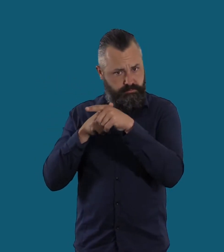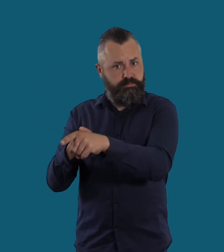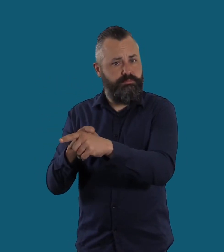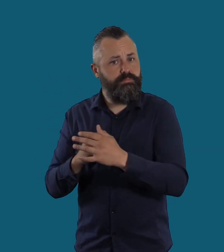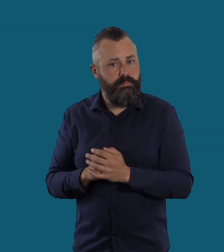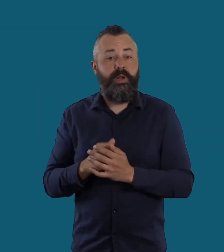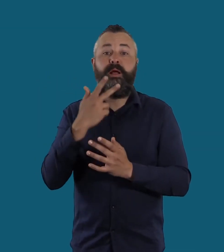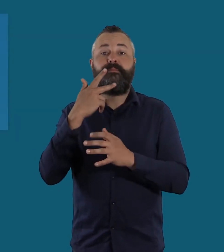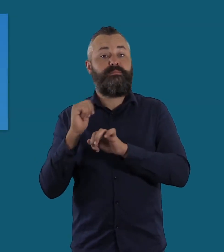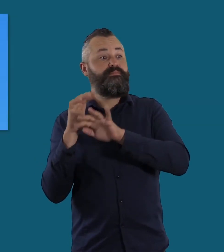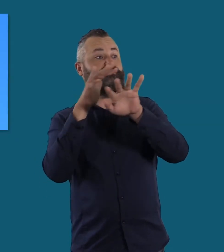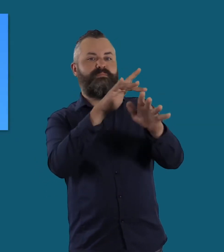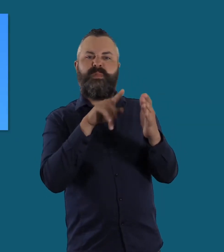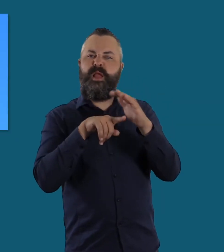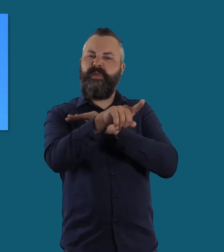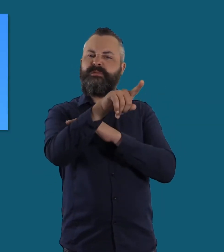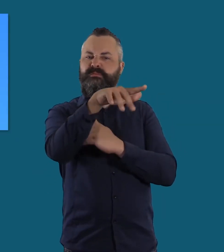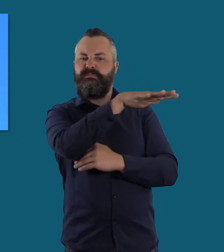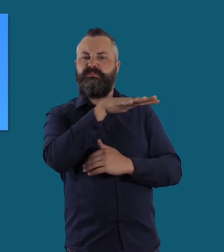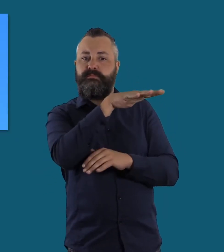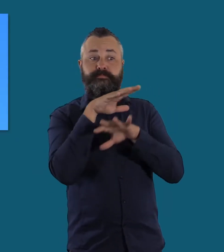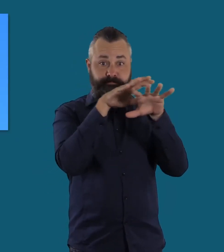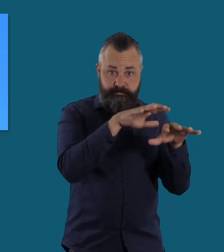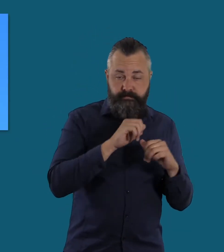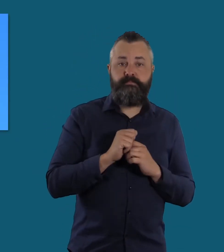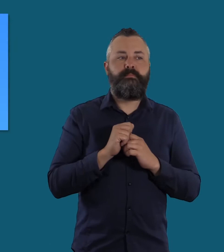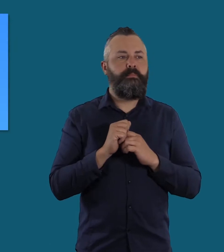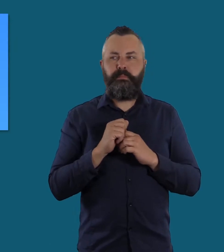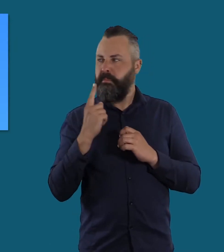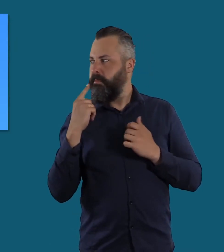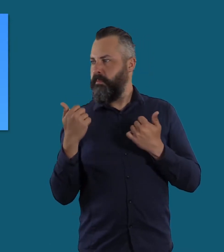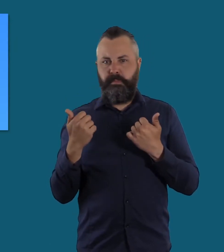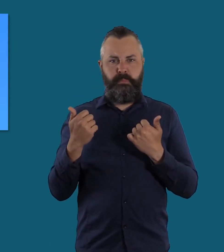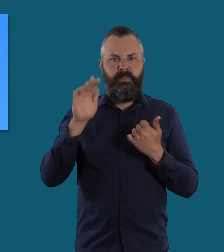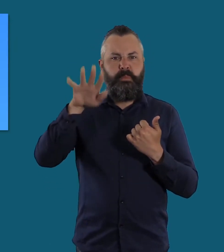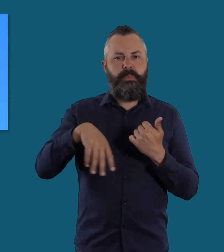You should also continue to monitor the radio for further advice and do not return to the evacuation zones